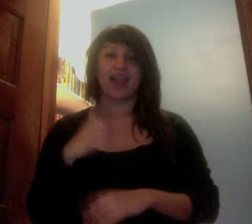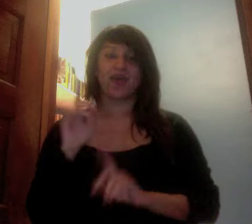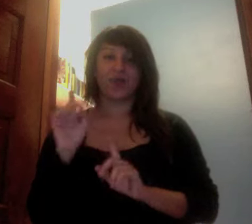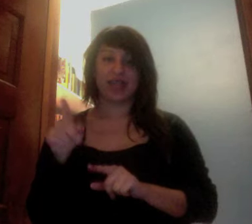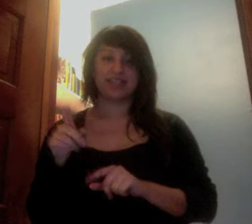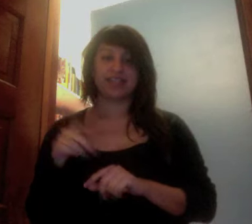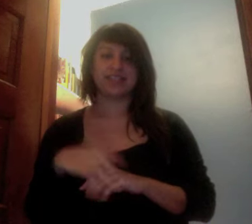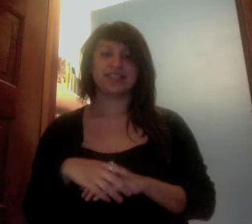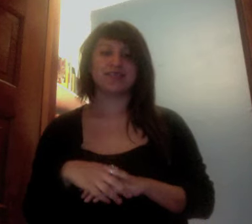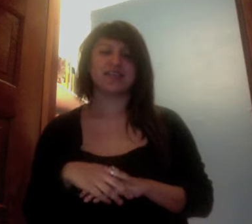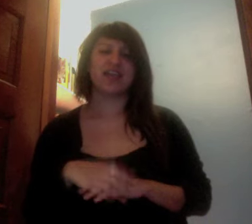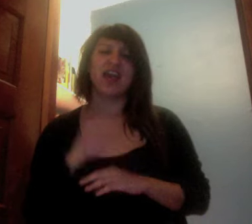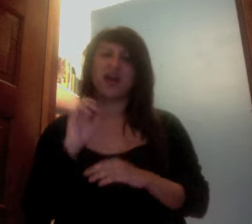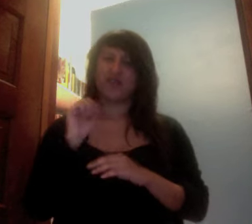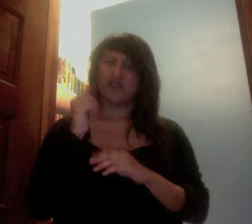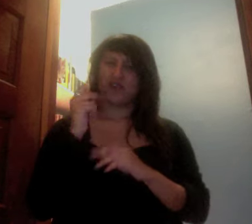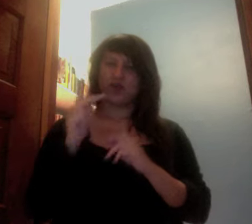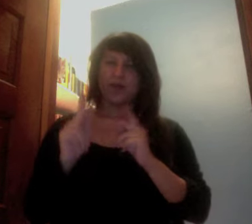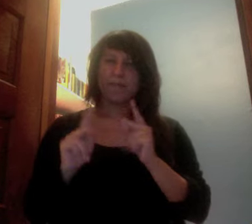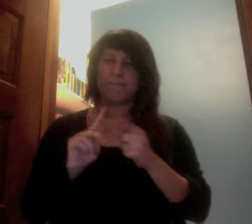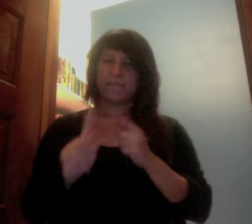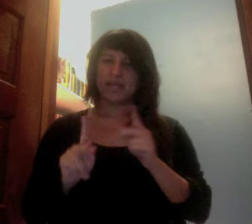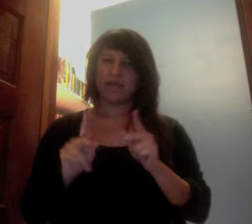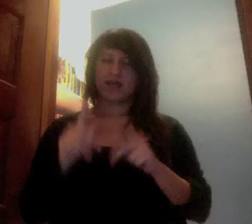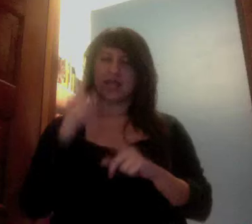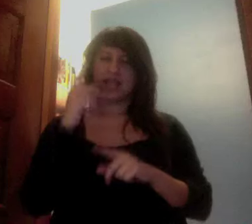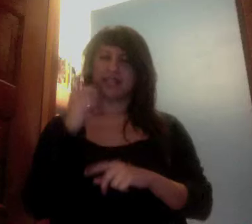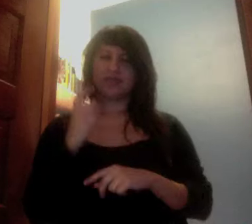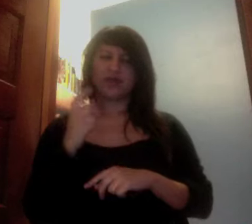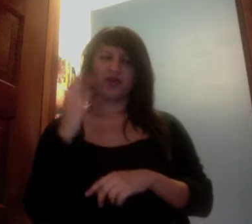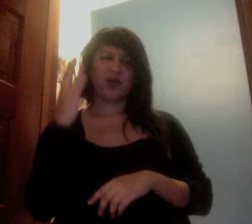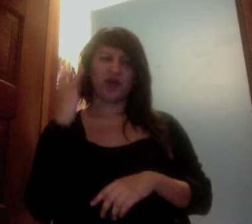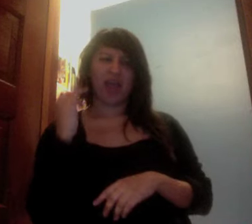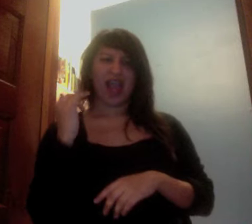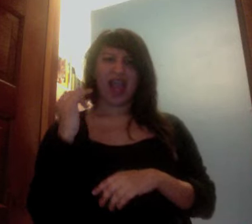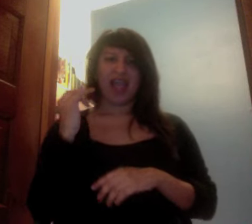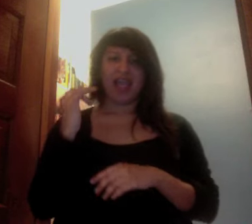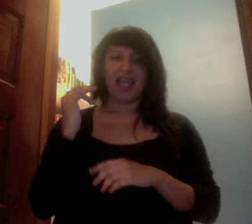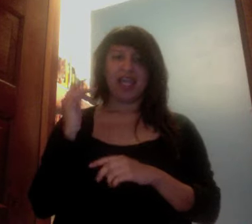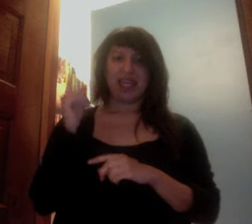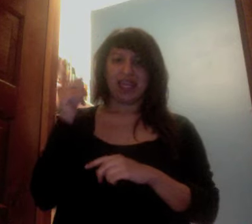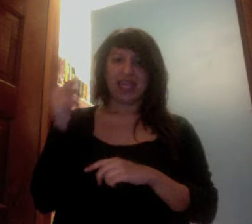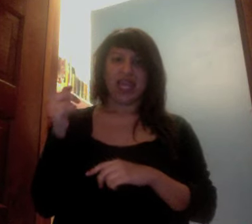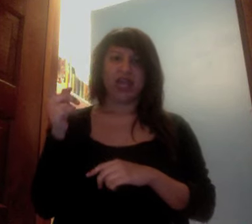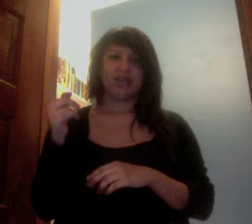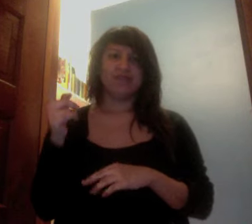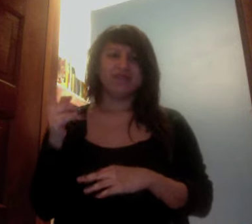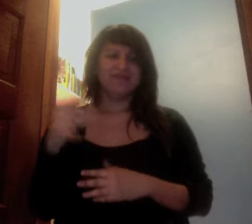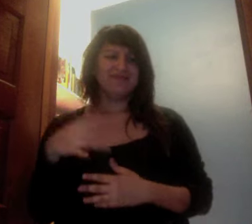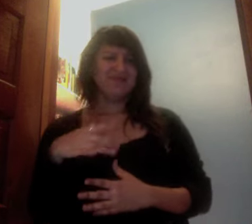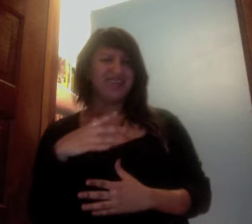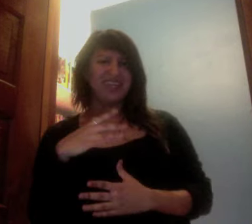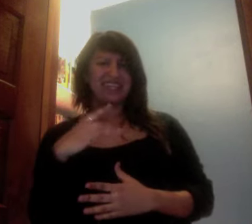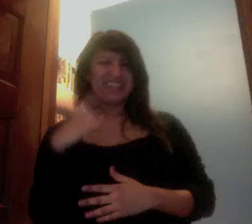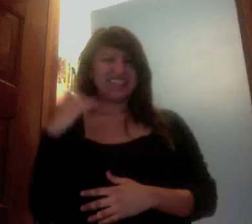there? Are you crazy? You're going there in the winter? Isn't it always dark there and cold and snowy?" And